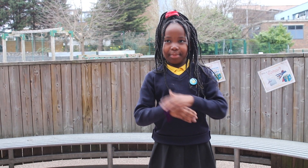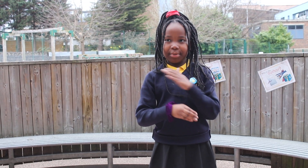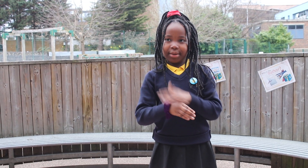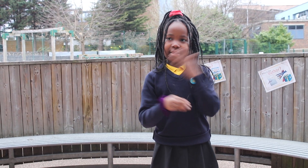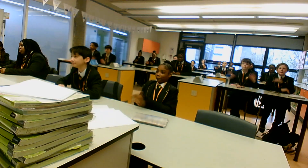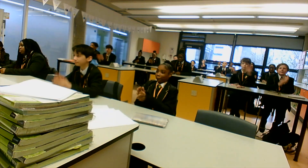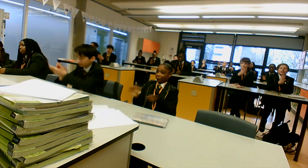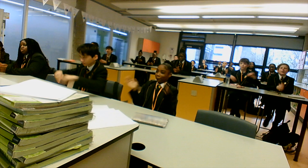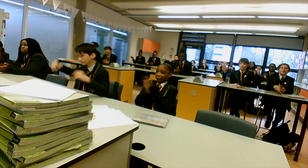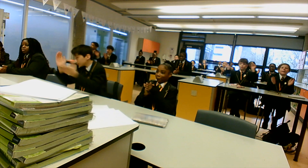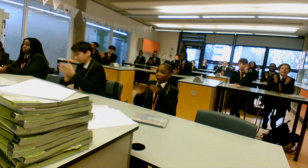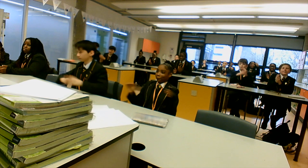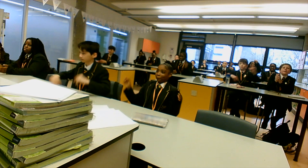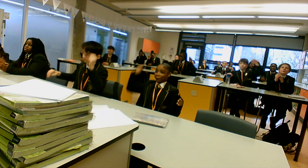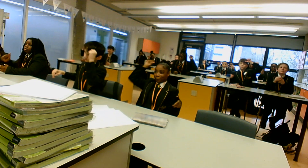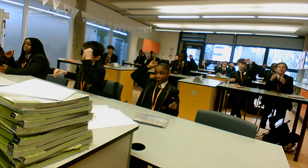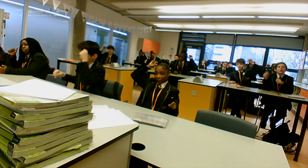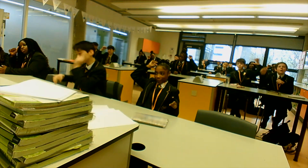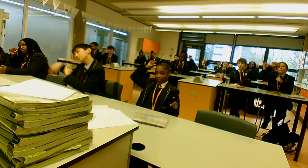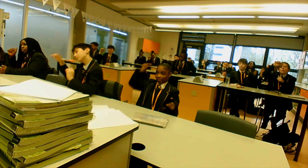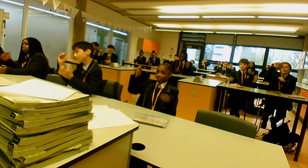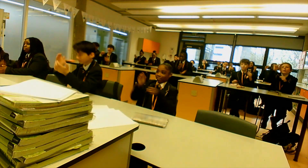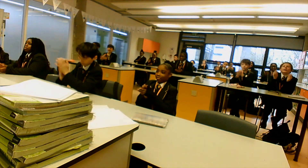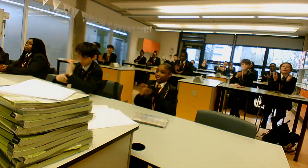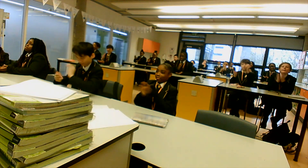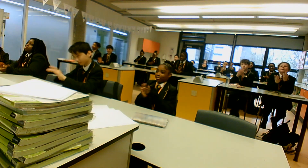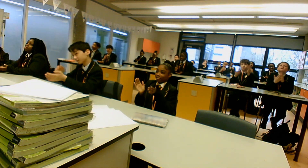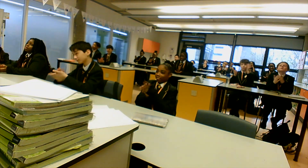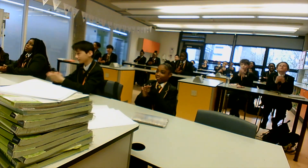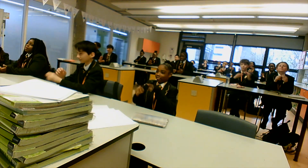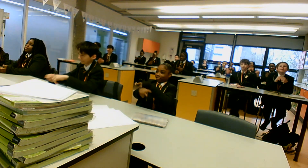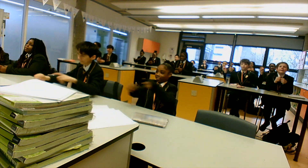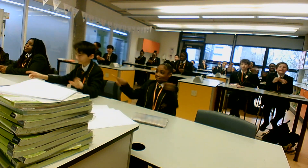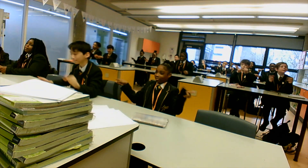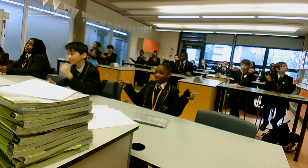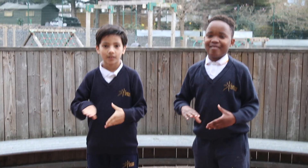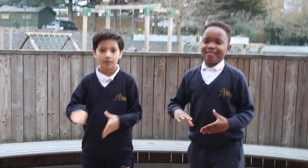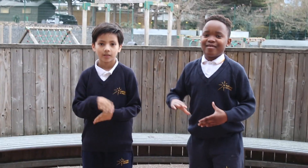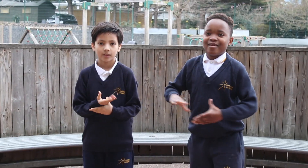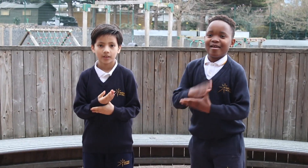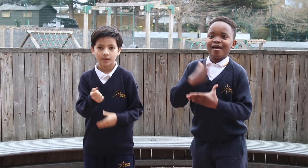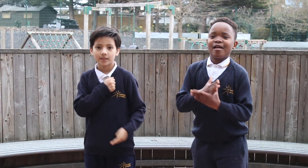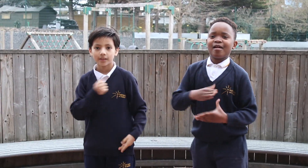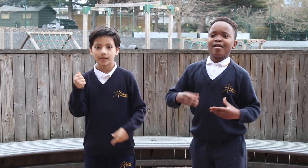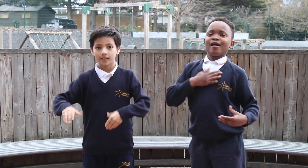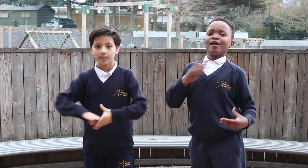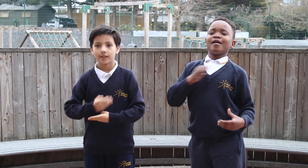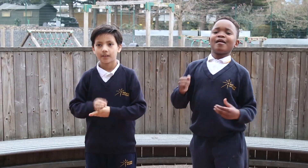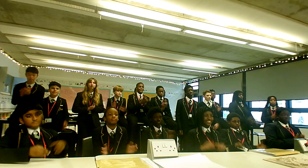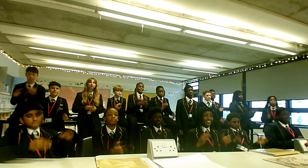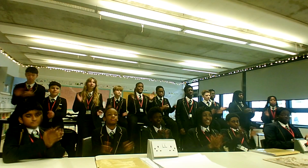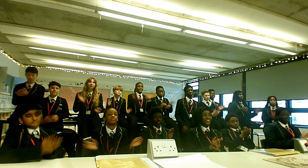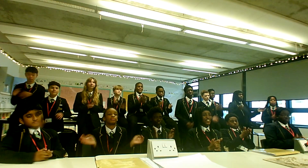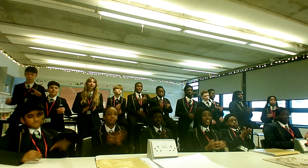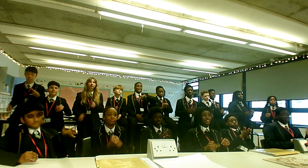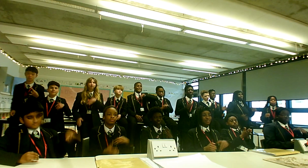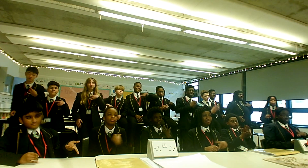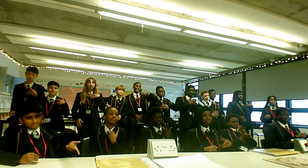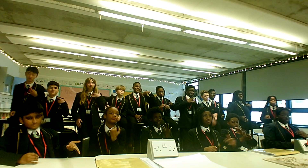I'm happy. Clap along if you know what happiness is to you. Hey. Clap along if you